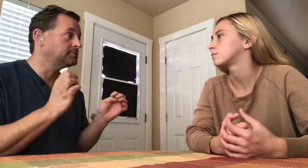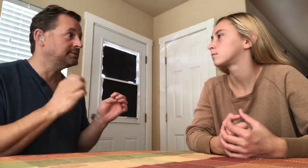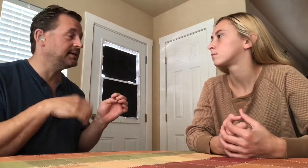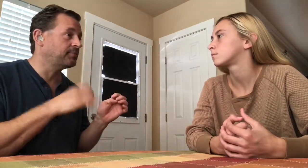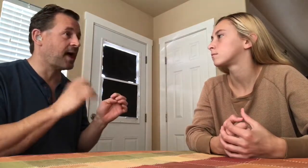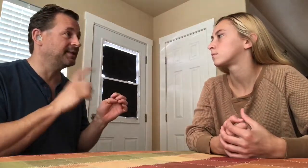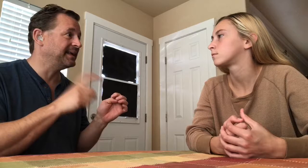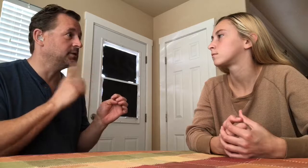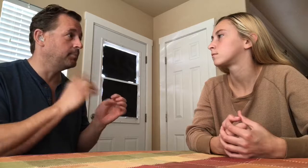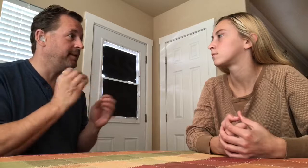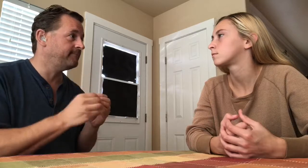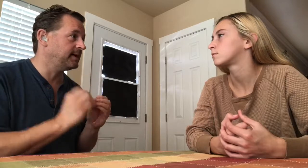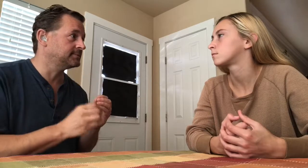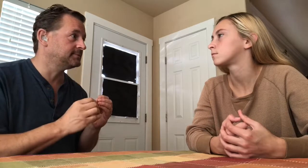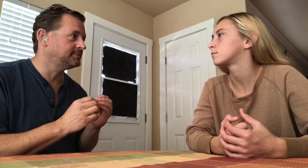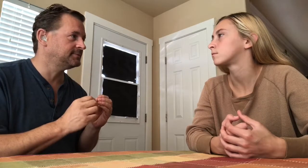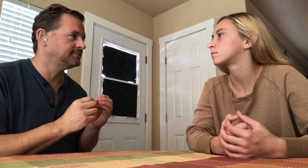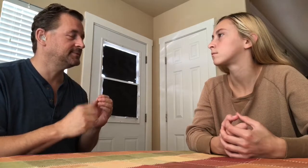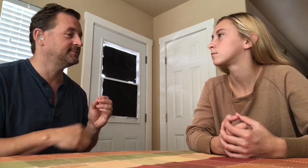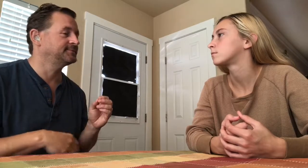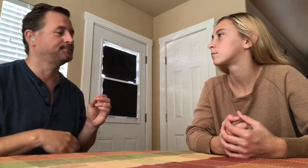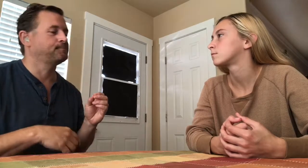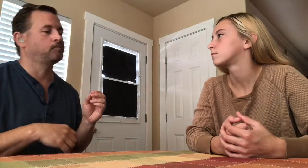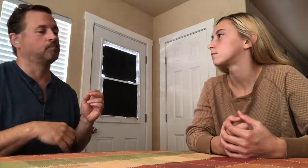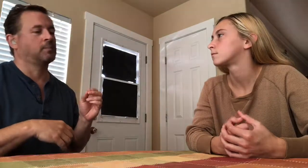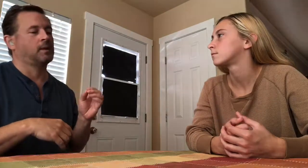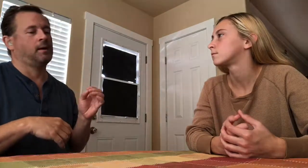emergency that needed to be fixed.